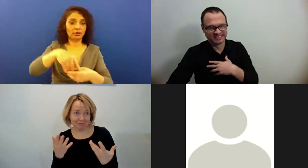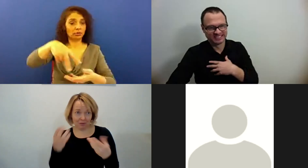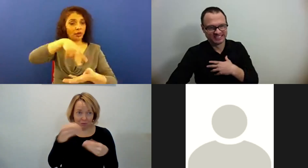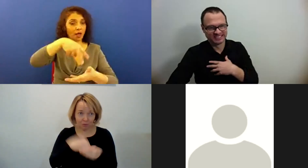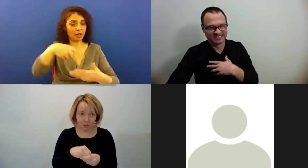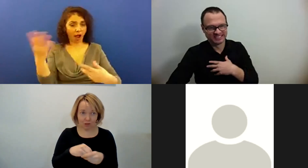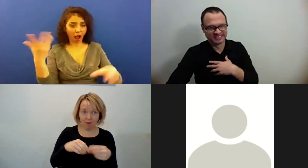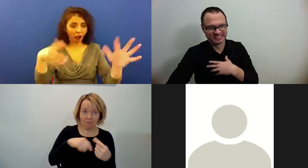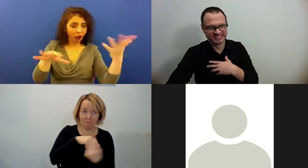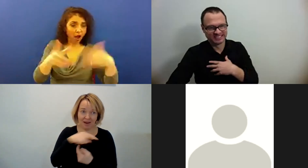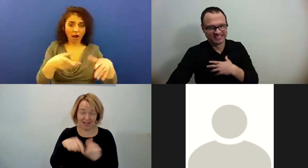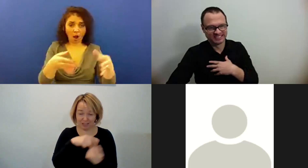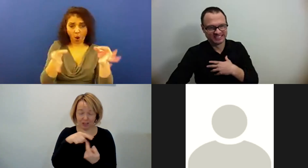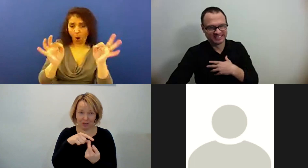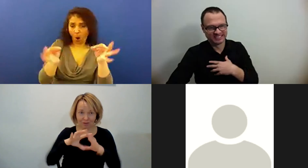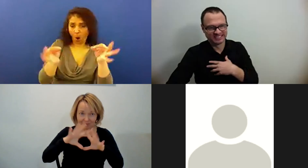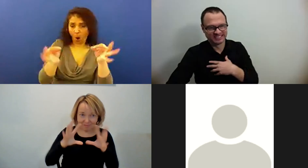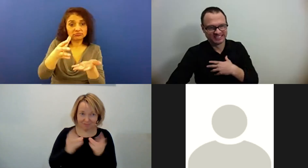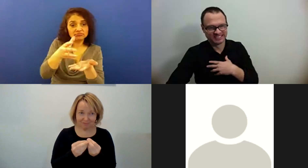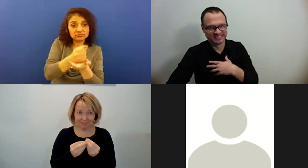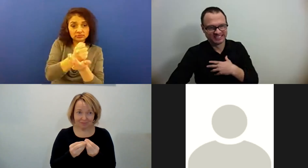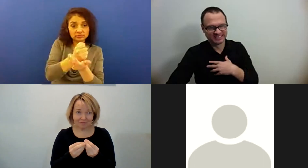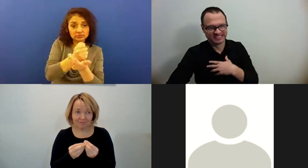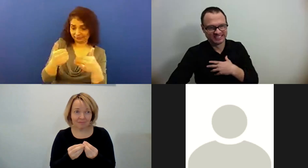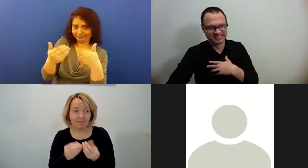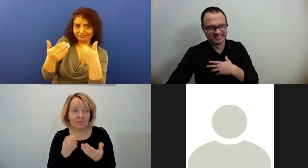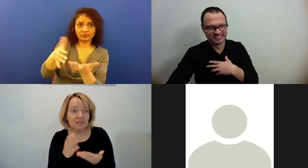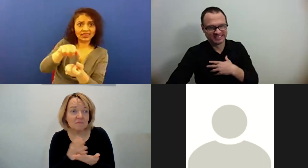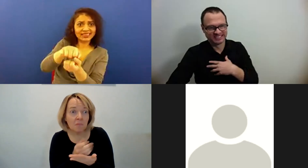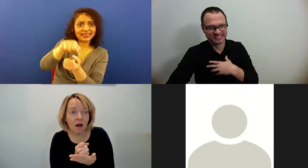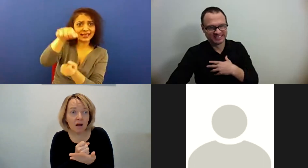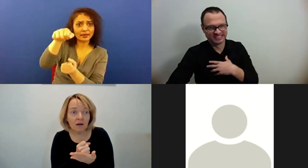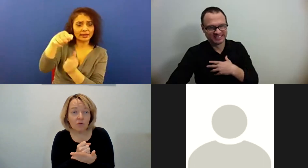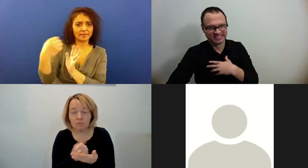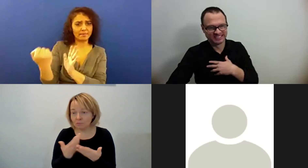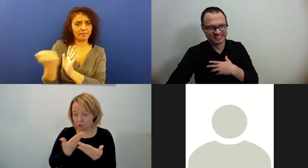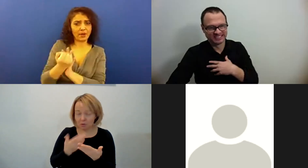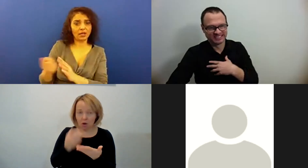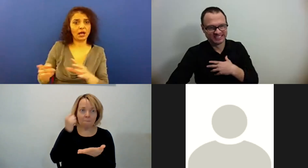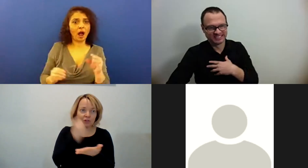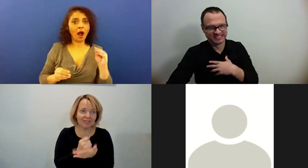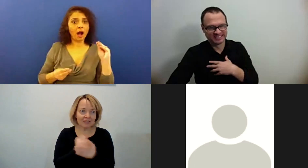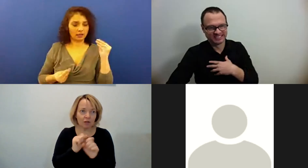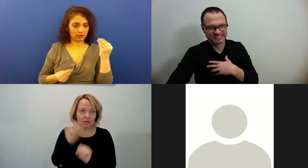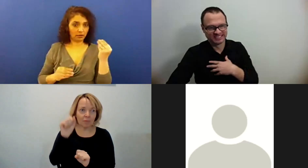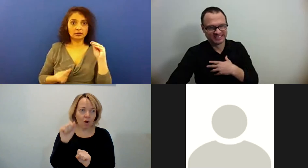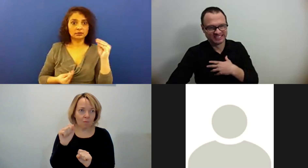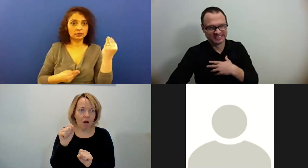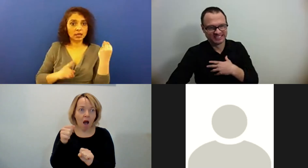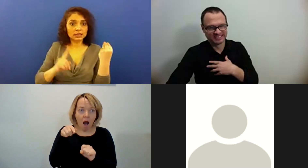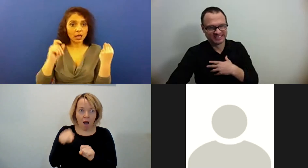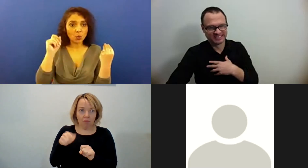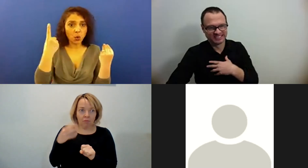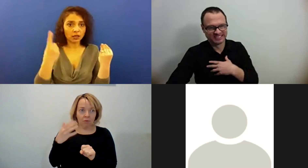And this silent queen, our deaf girl, entered the dance competition and won. She was given a